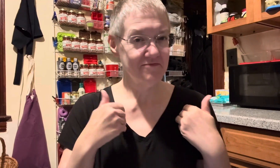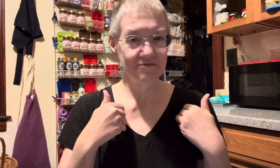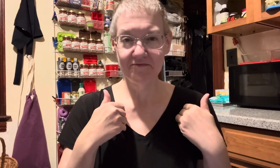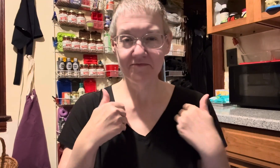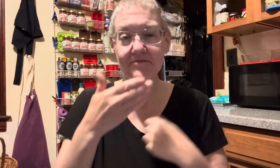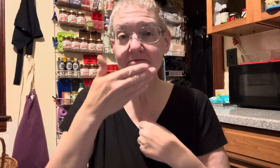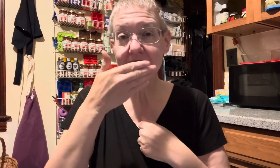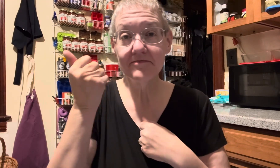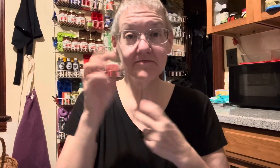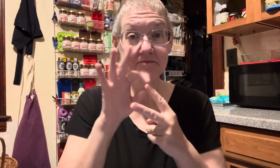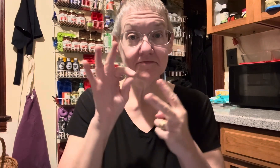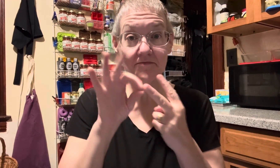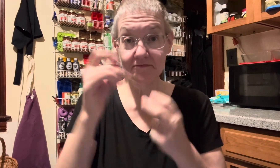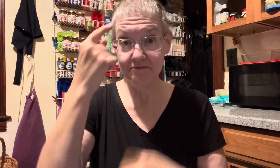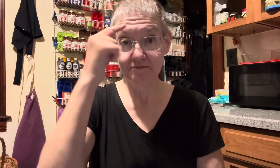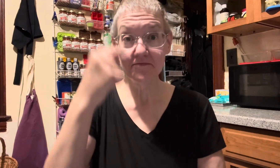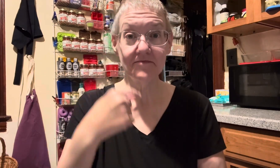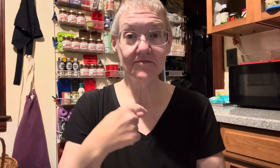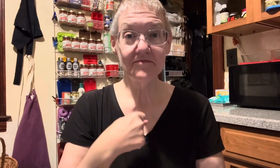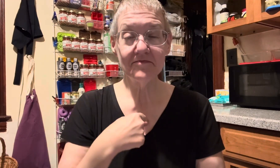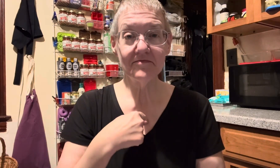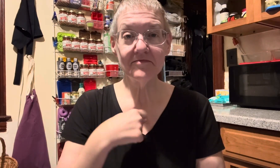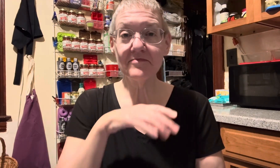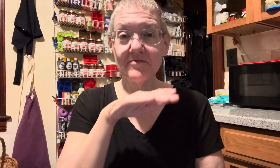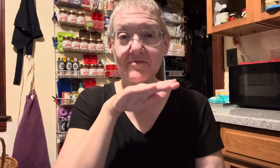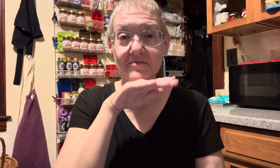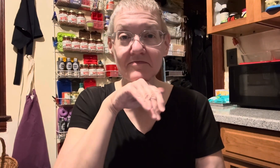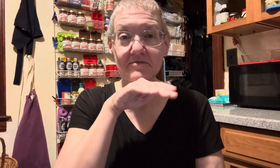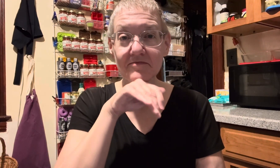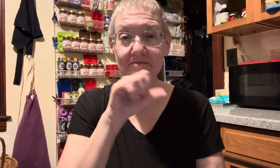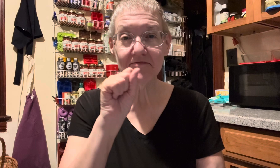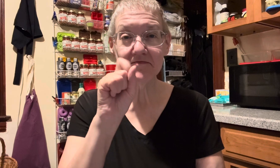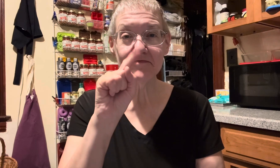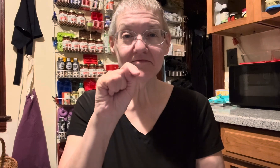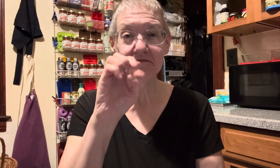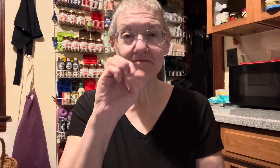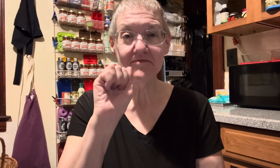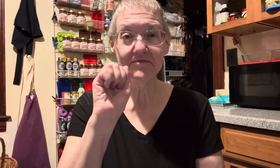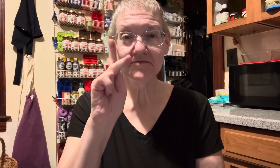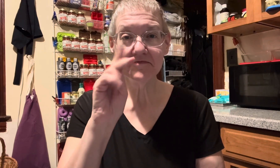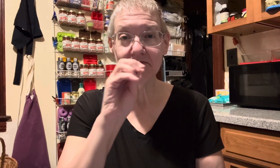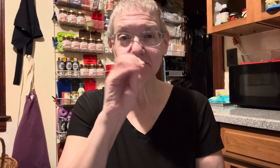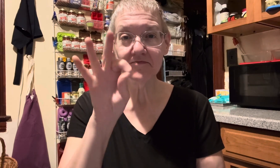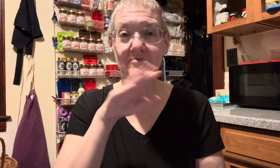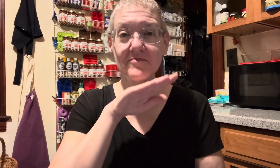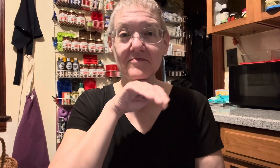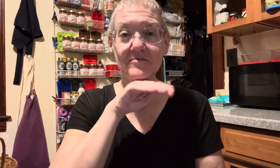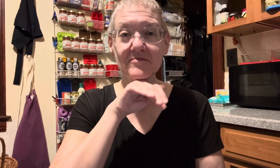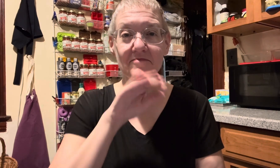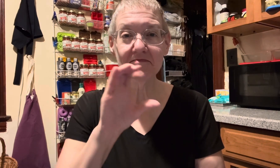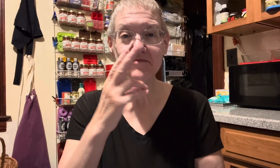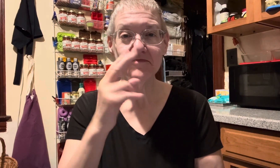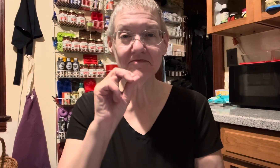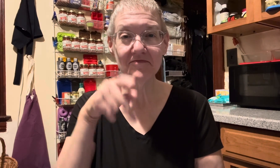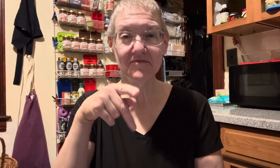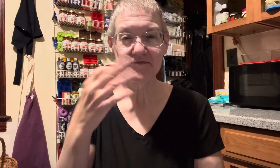Most stores don't carry it. A better option for me is pork steak or